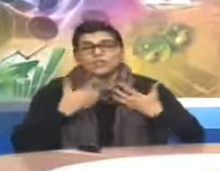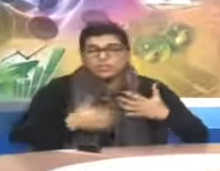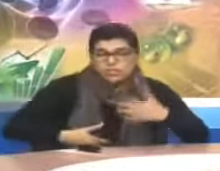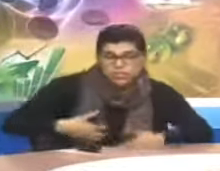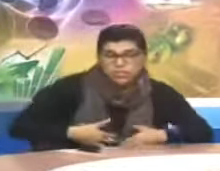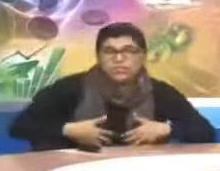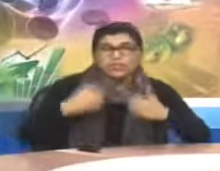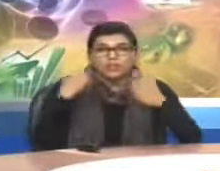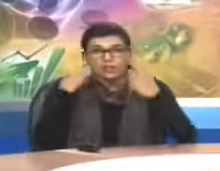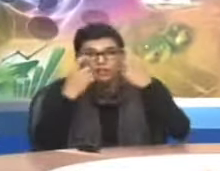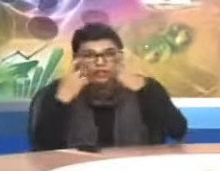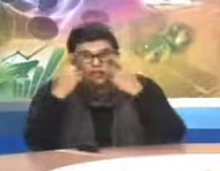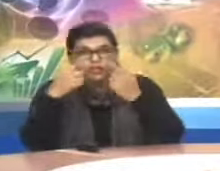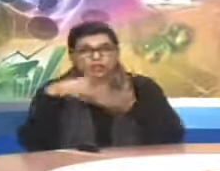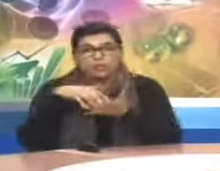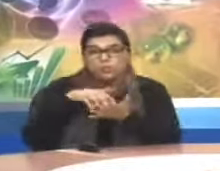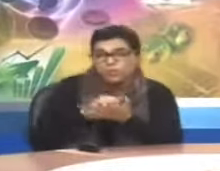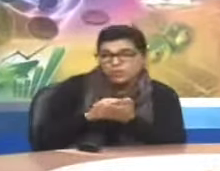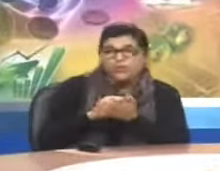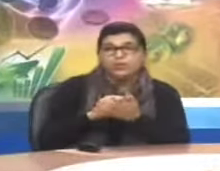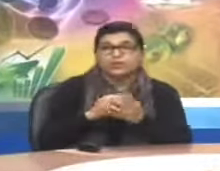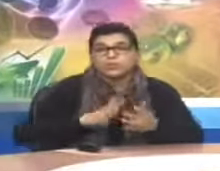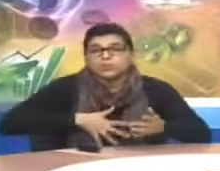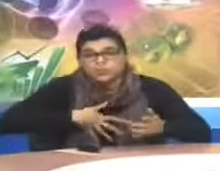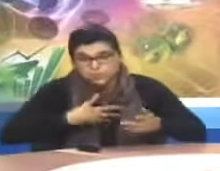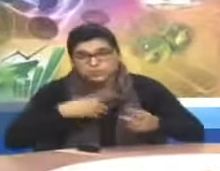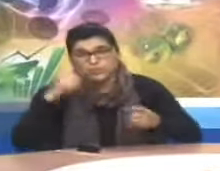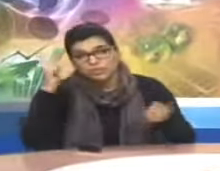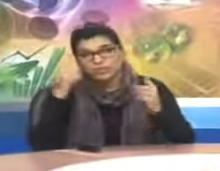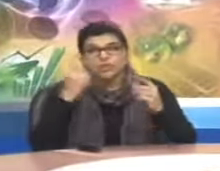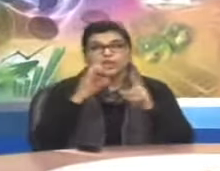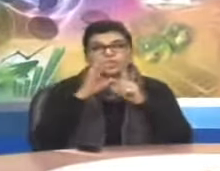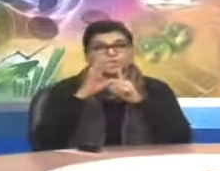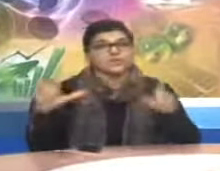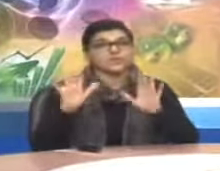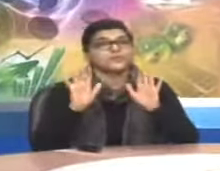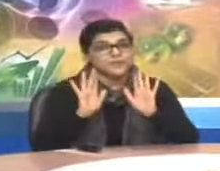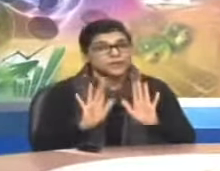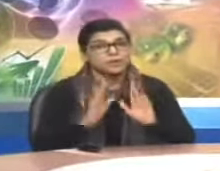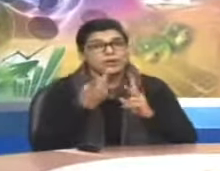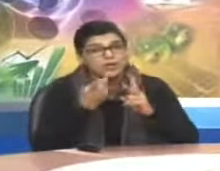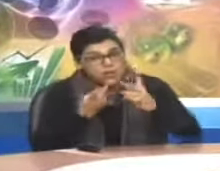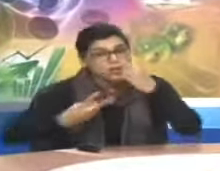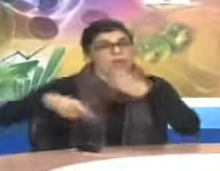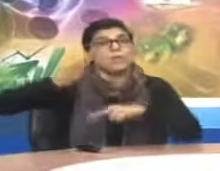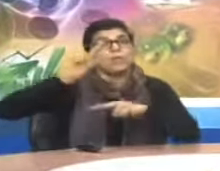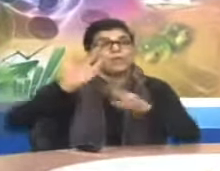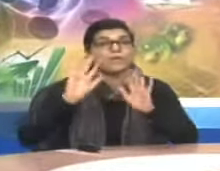So, it may cause them serious health problems.